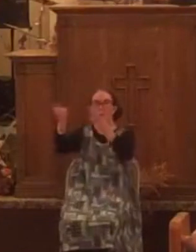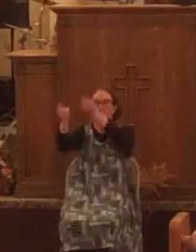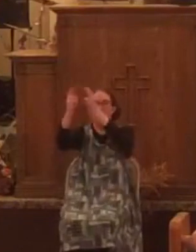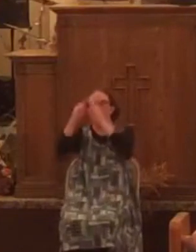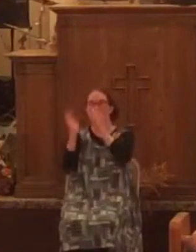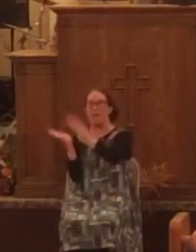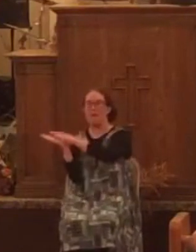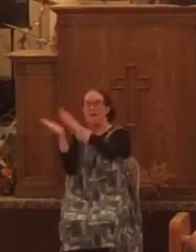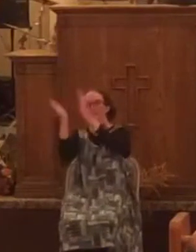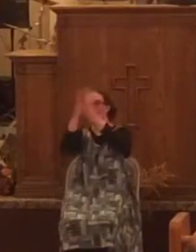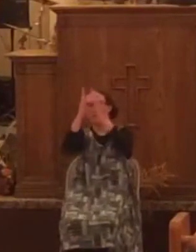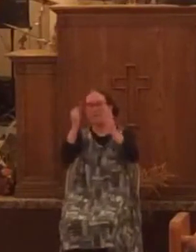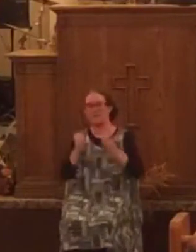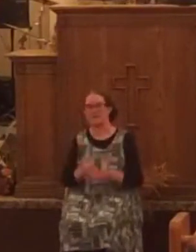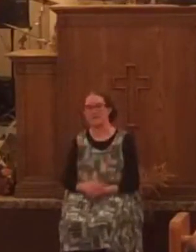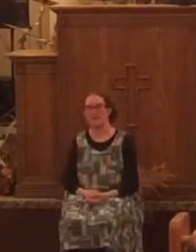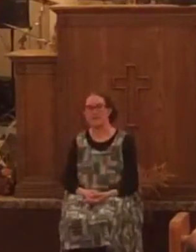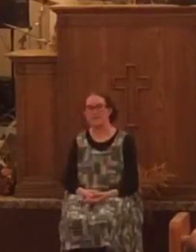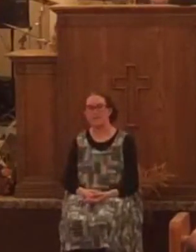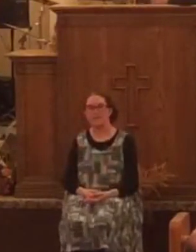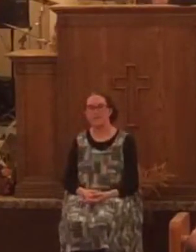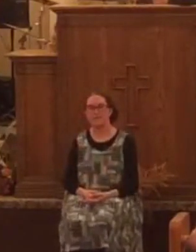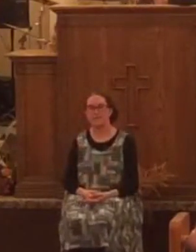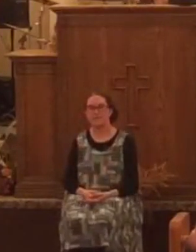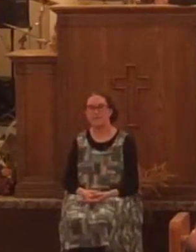and praise. Right.